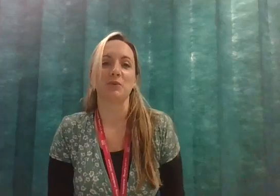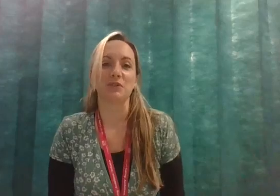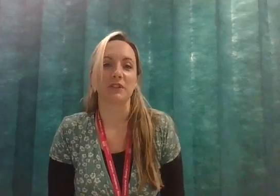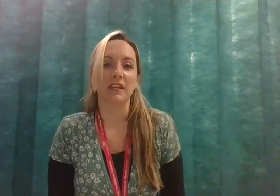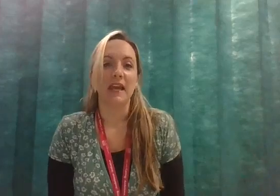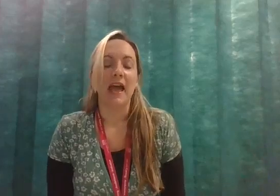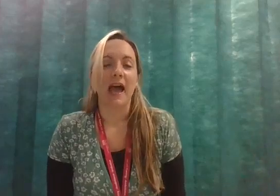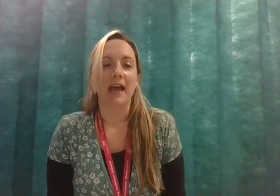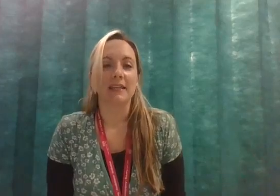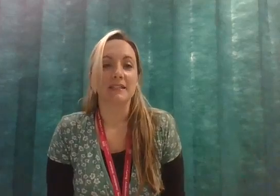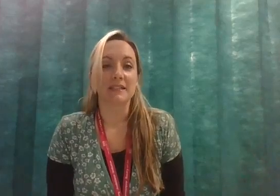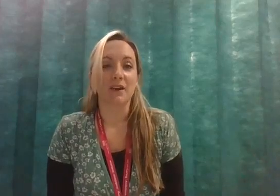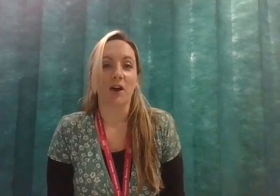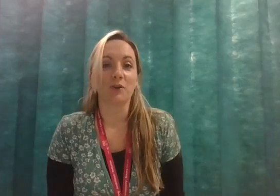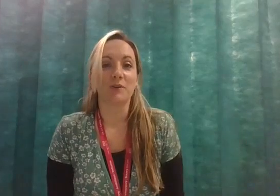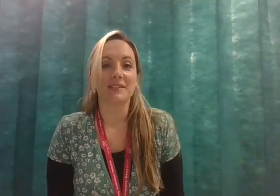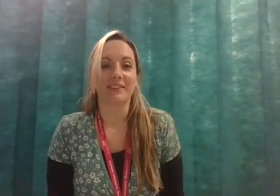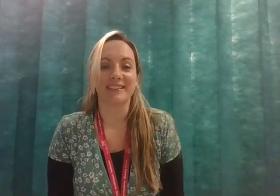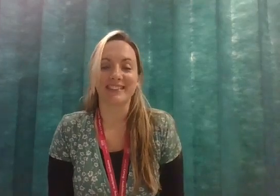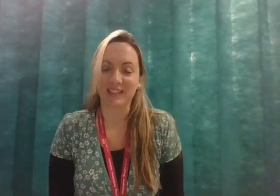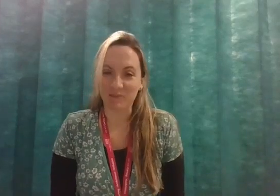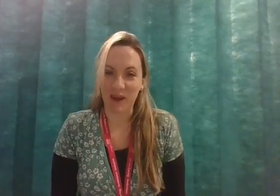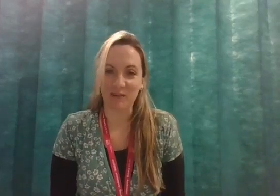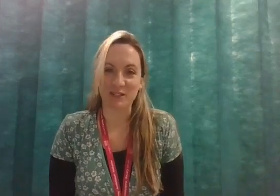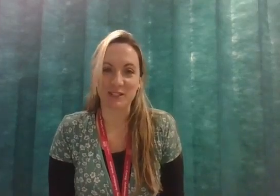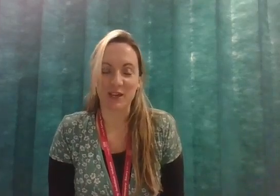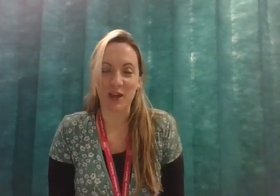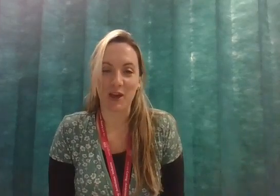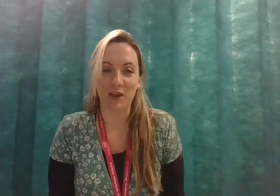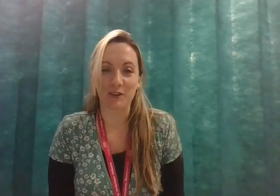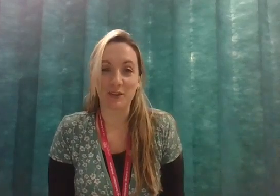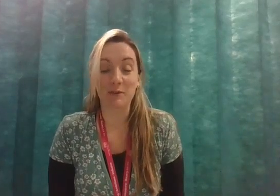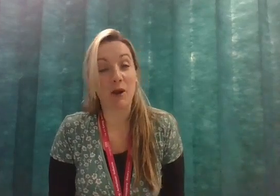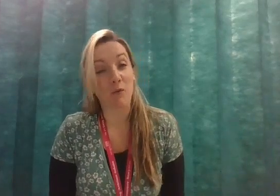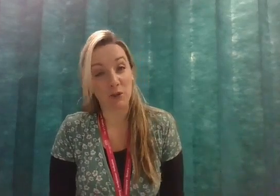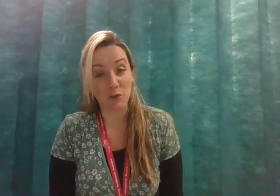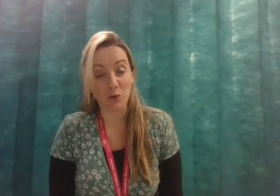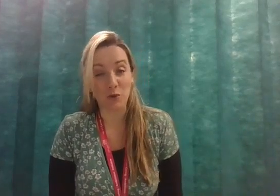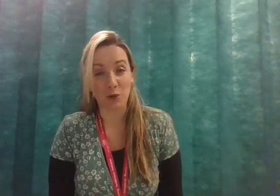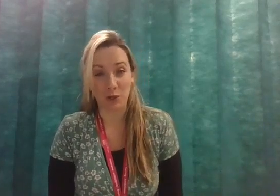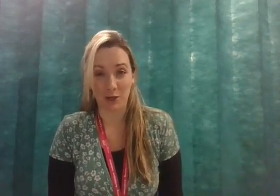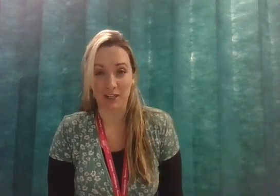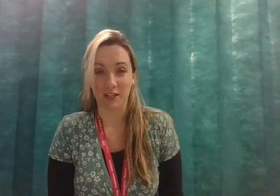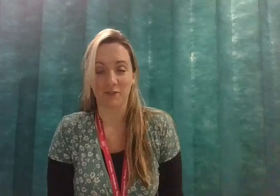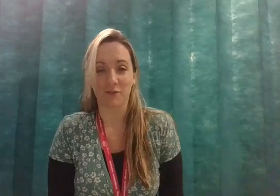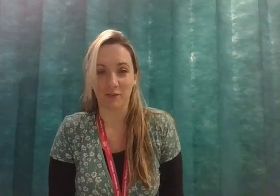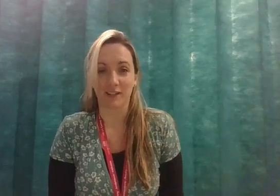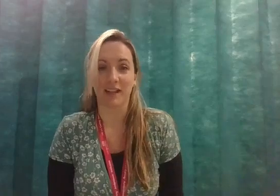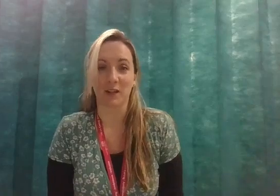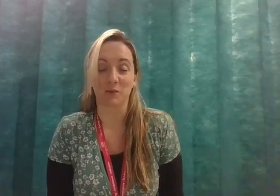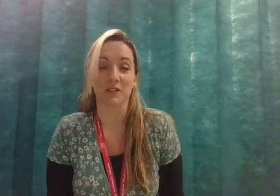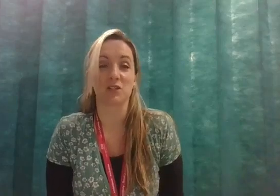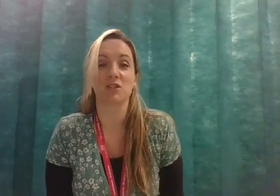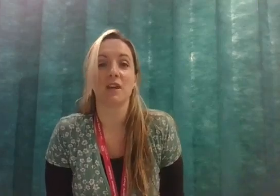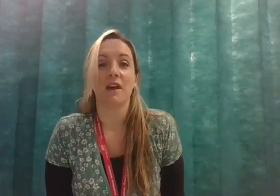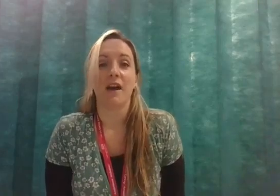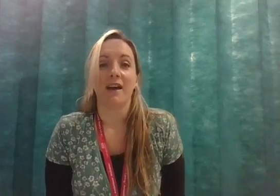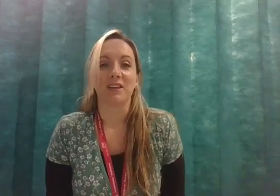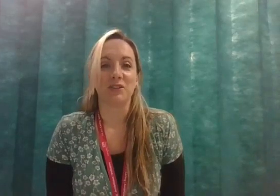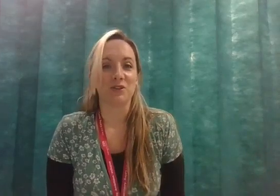important. And I always like to say to parents, think about when you're learning a foreign language. You don't